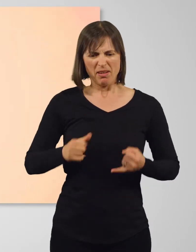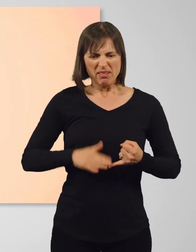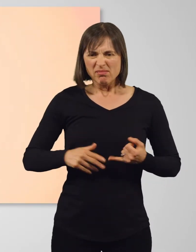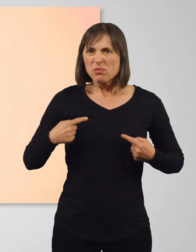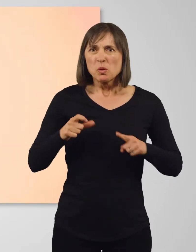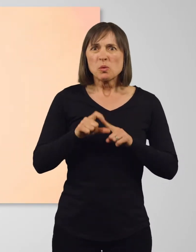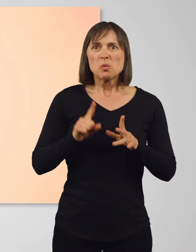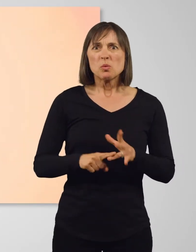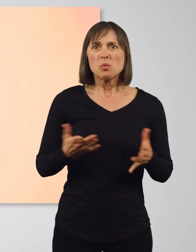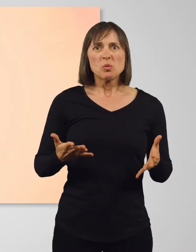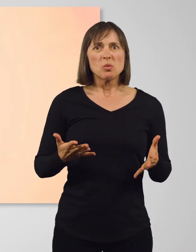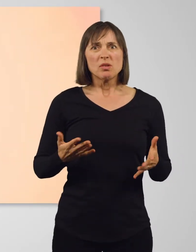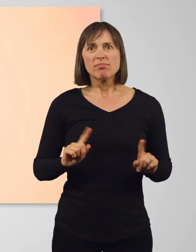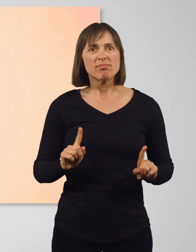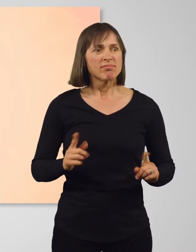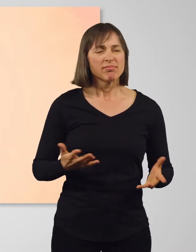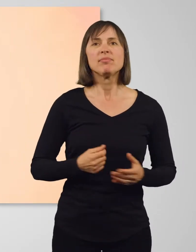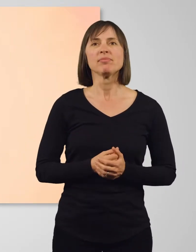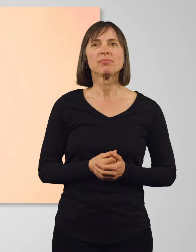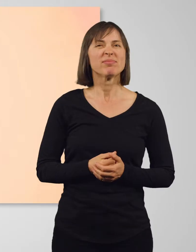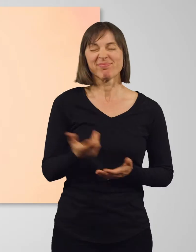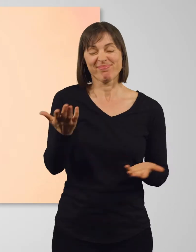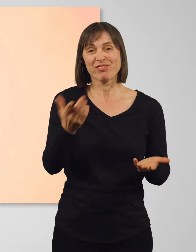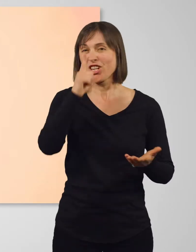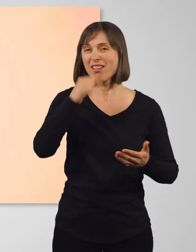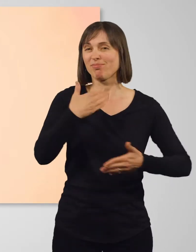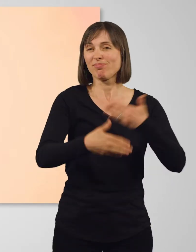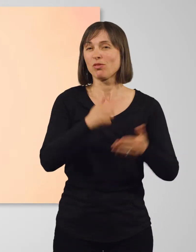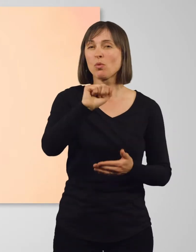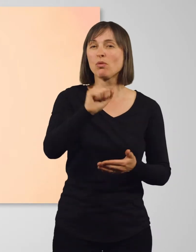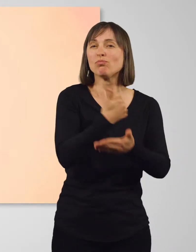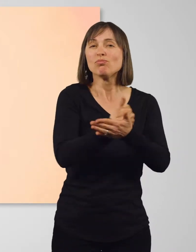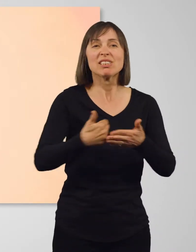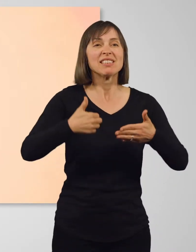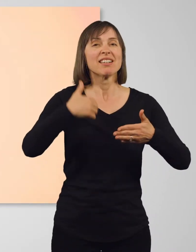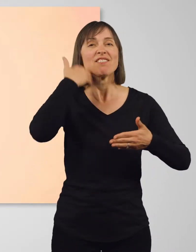you have your period? You can continue with all your daily activities when you have your period,